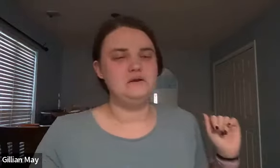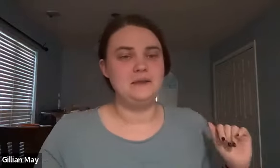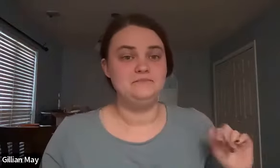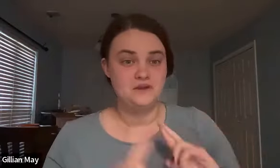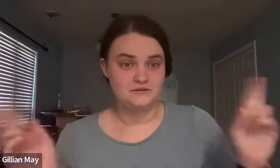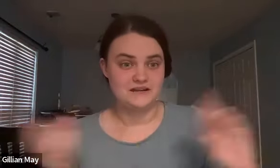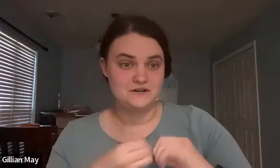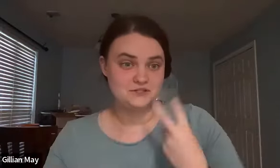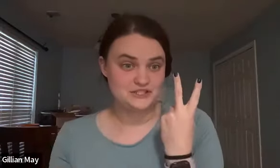Okay, y'all ready for number 2?